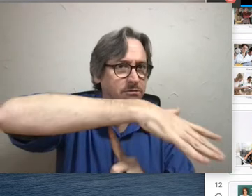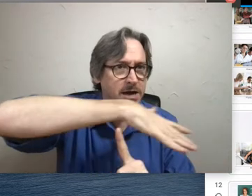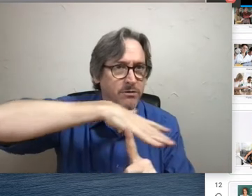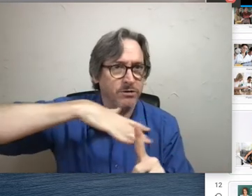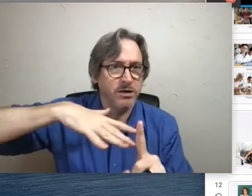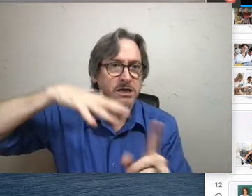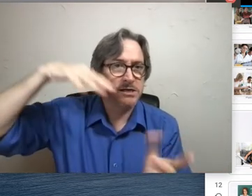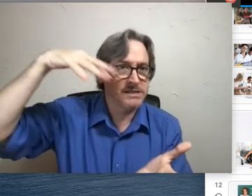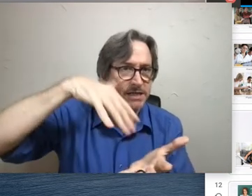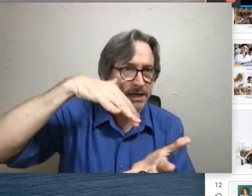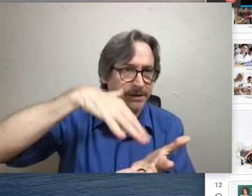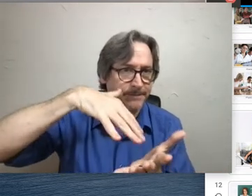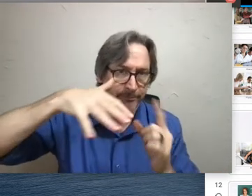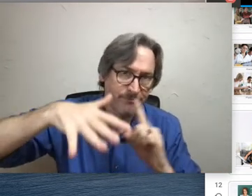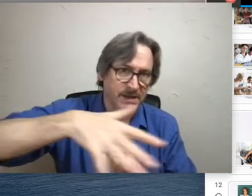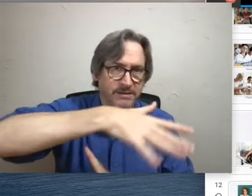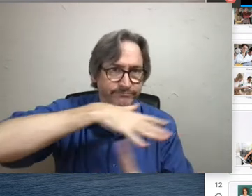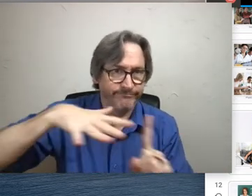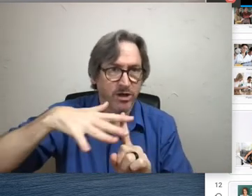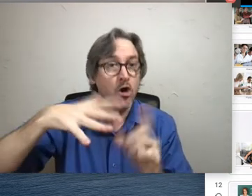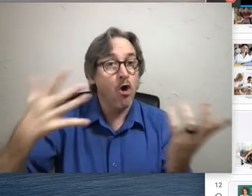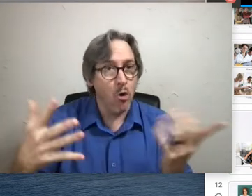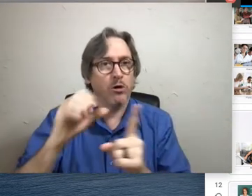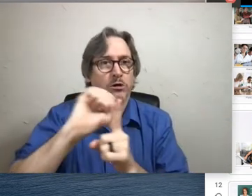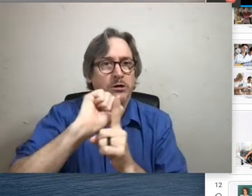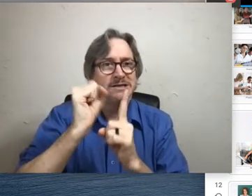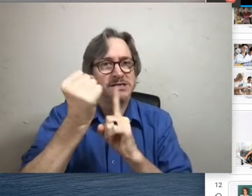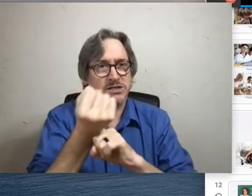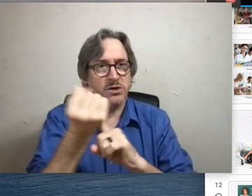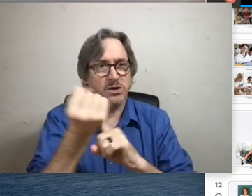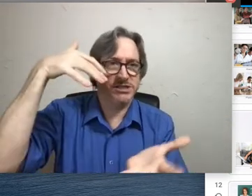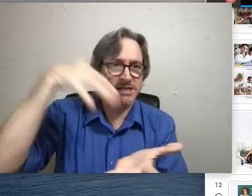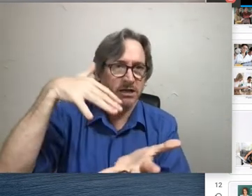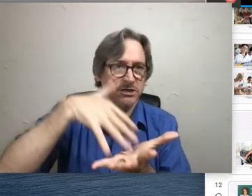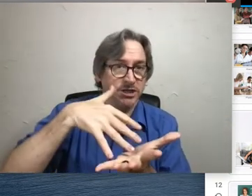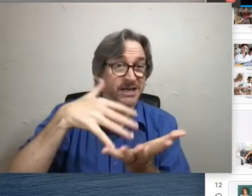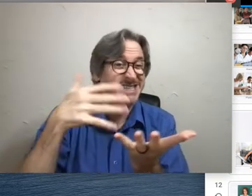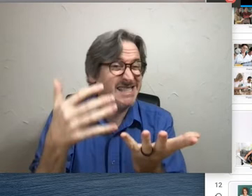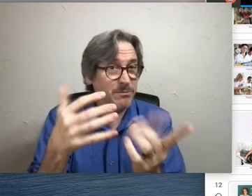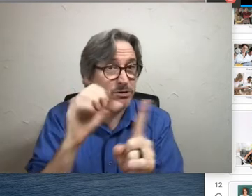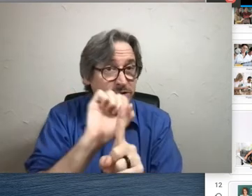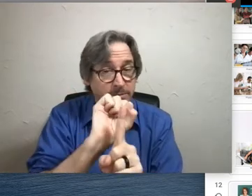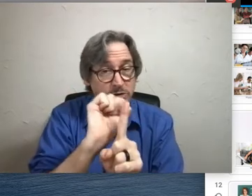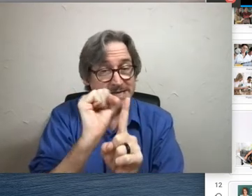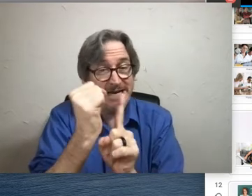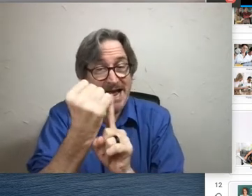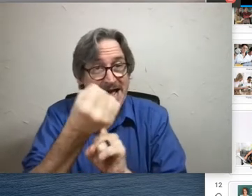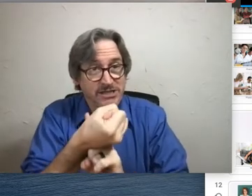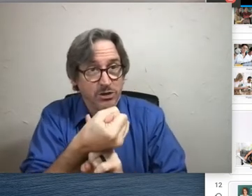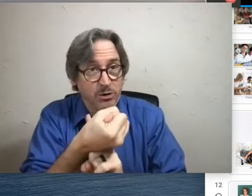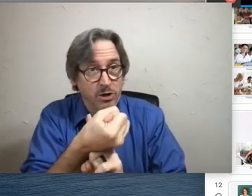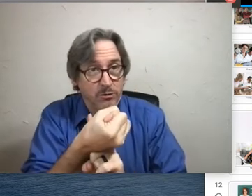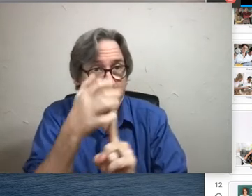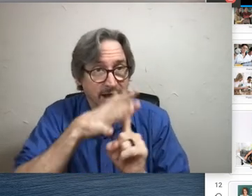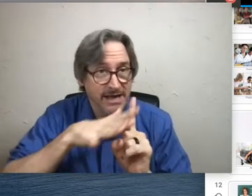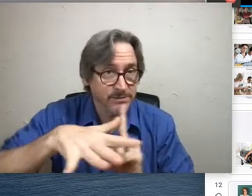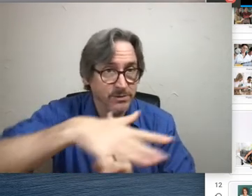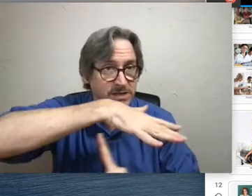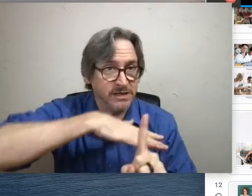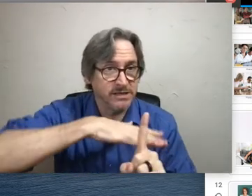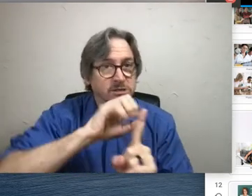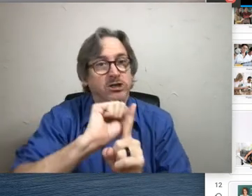society around study, or sociology. Similar thing, but using an S to go around